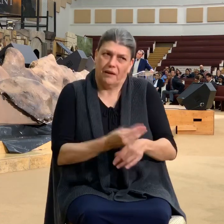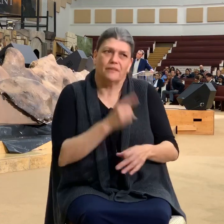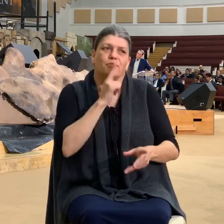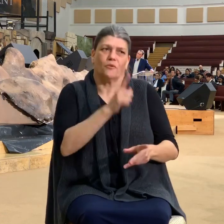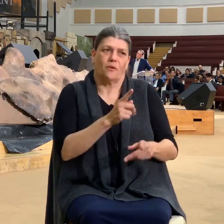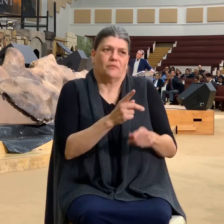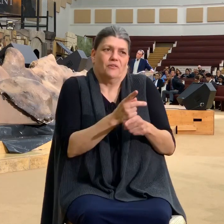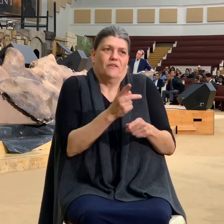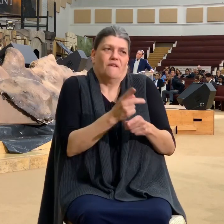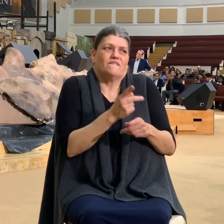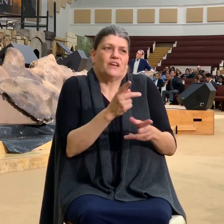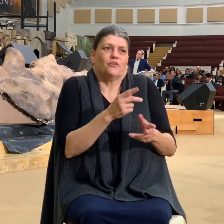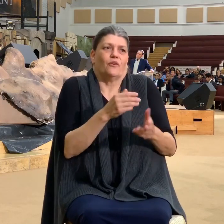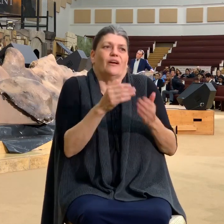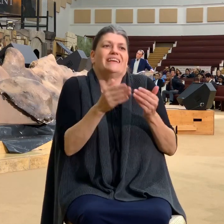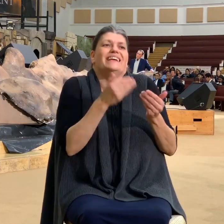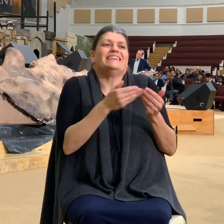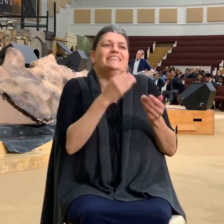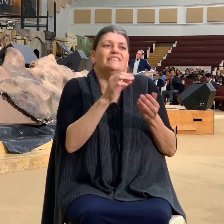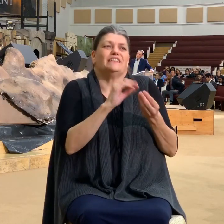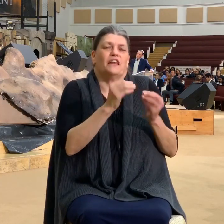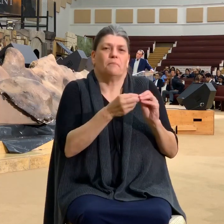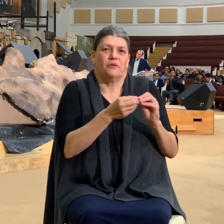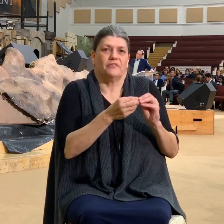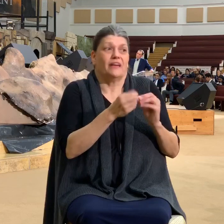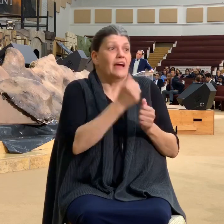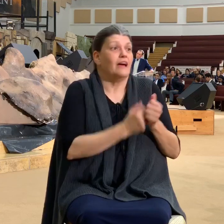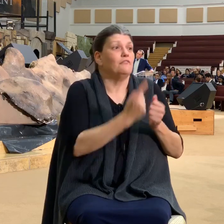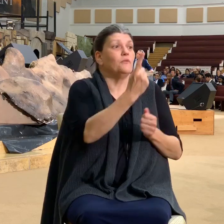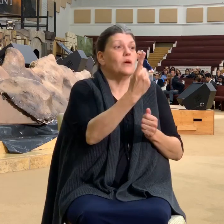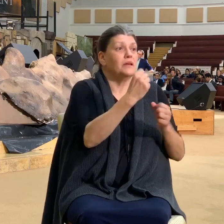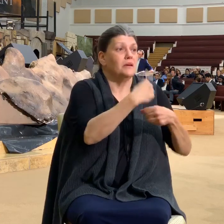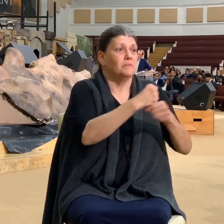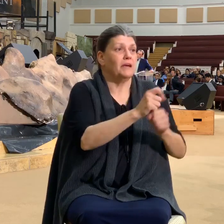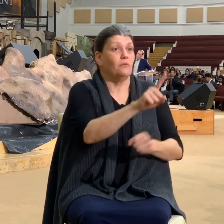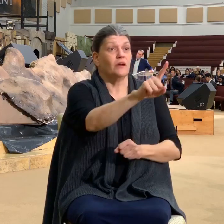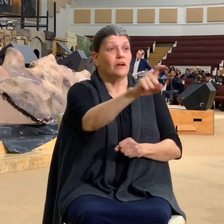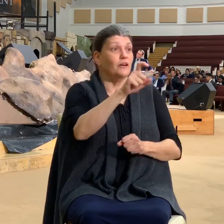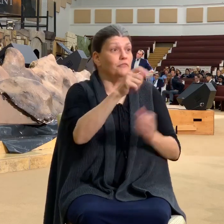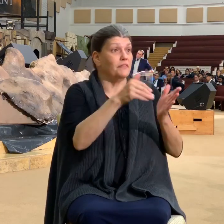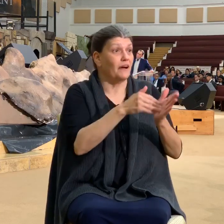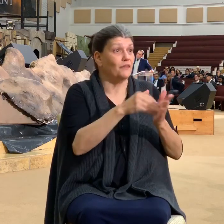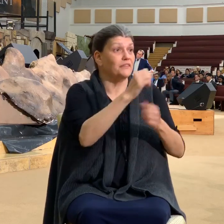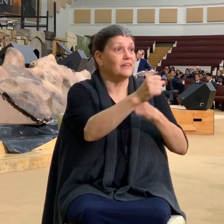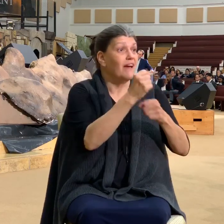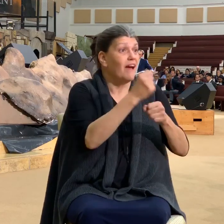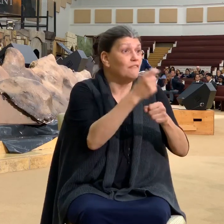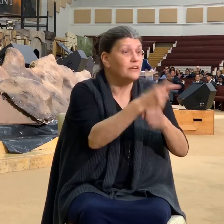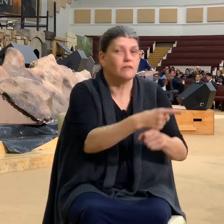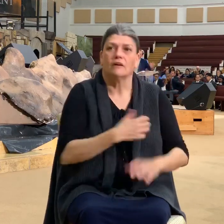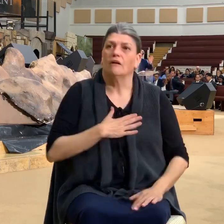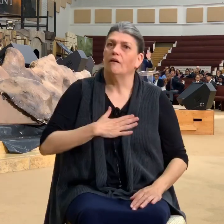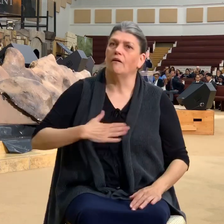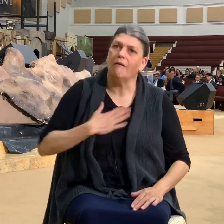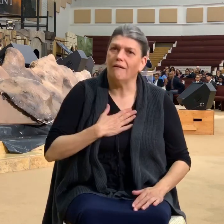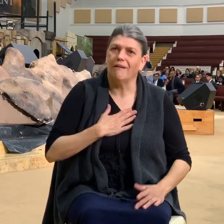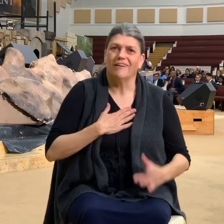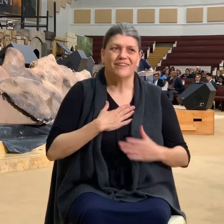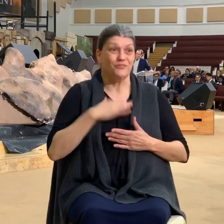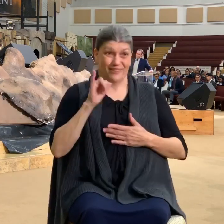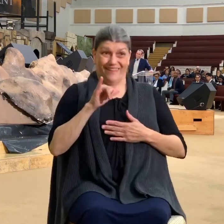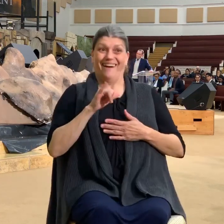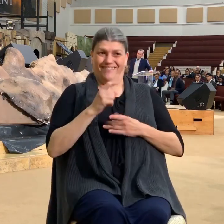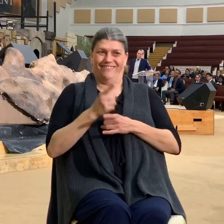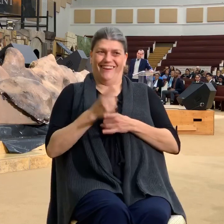figure on easy numbers. Let's say everybody in here made $100,000 a year. Would that be cool? How many of you enjoy that?